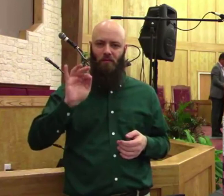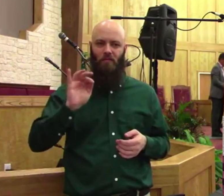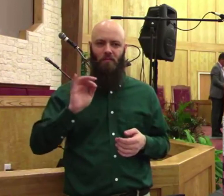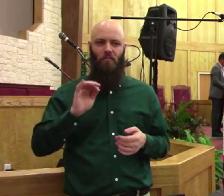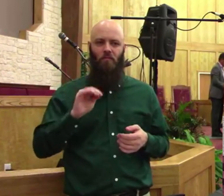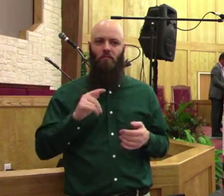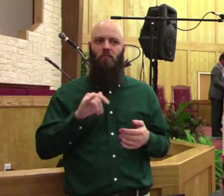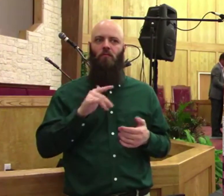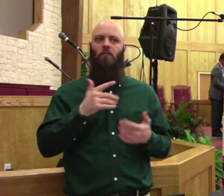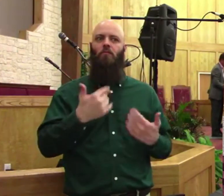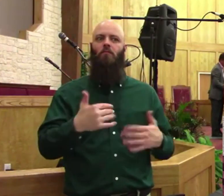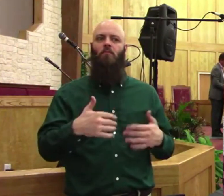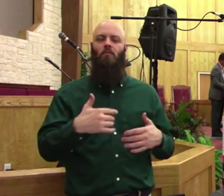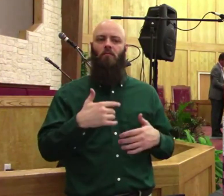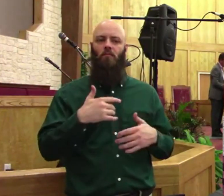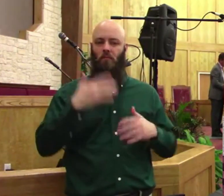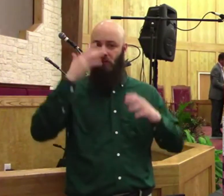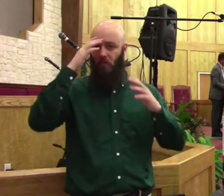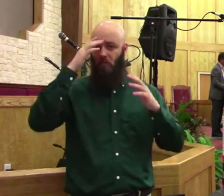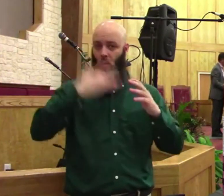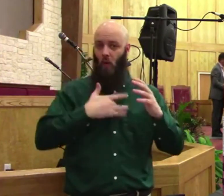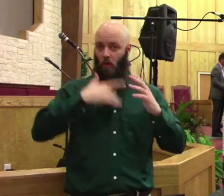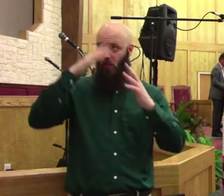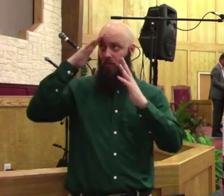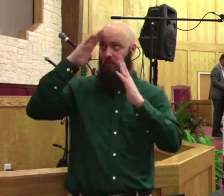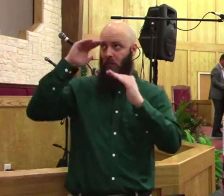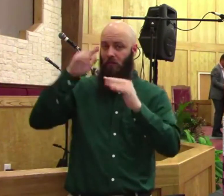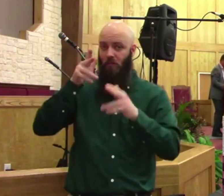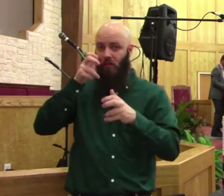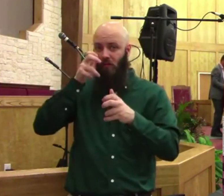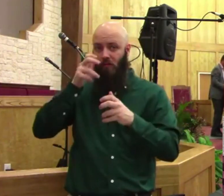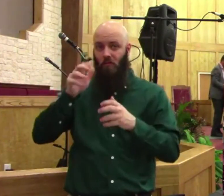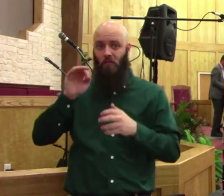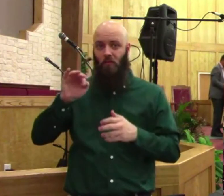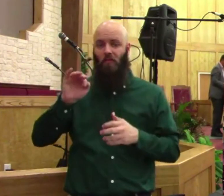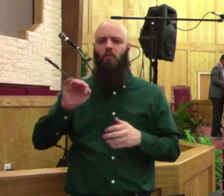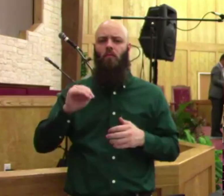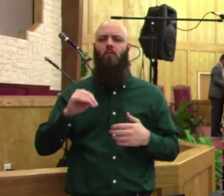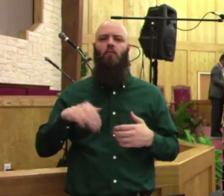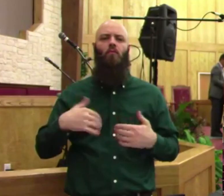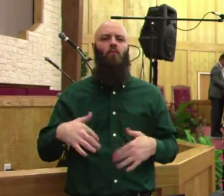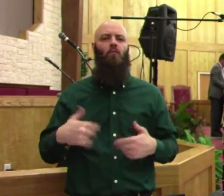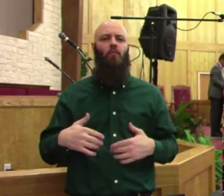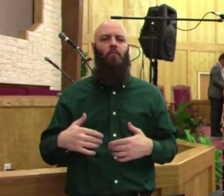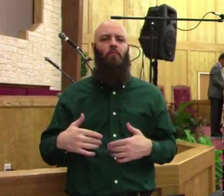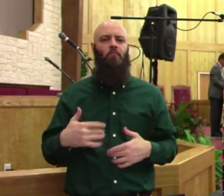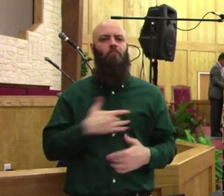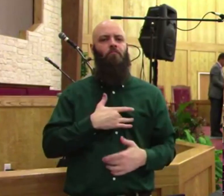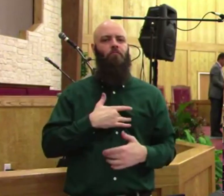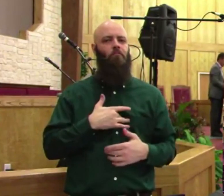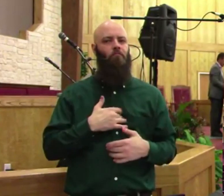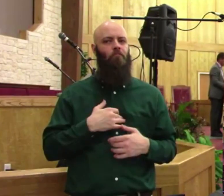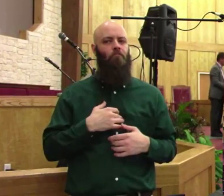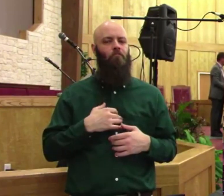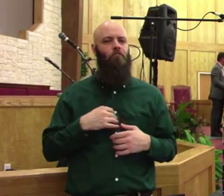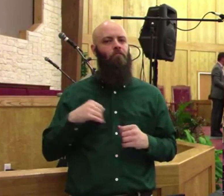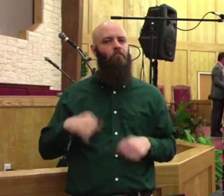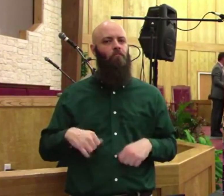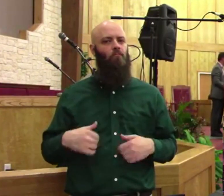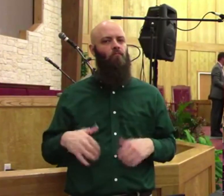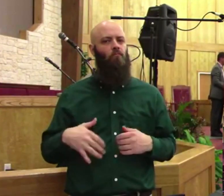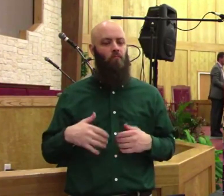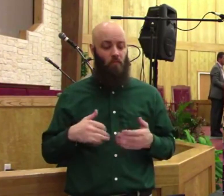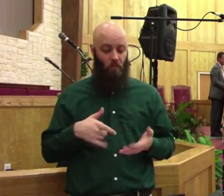heart, expectant heart, to receive the word of God preached to us. This is the same faith that the fathers